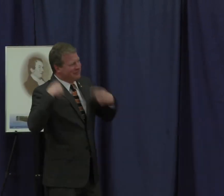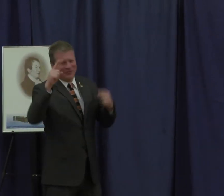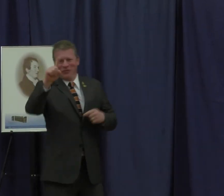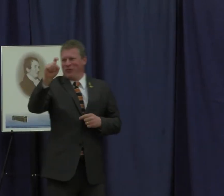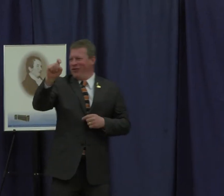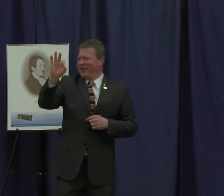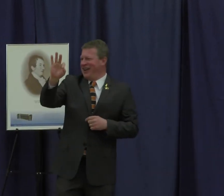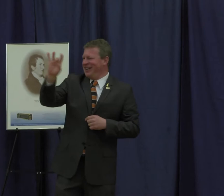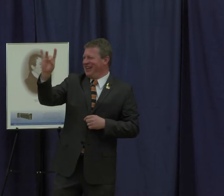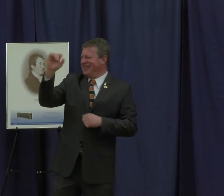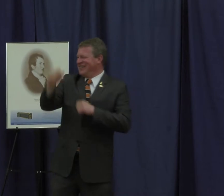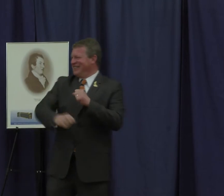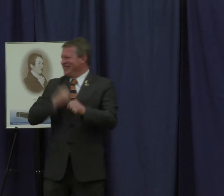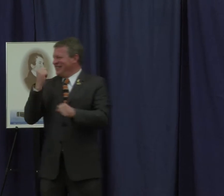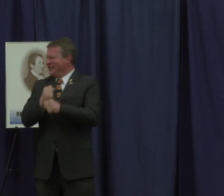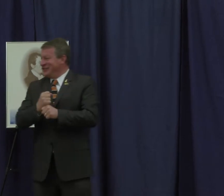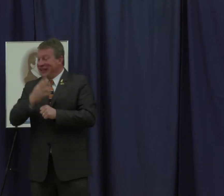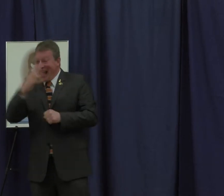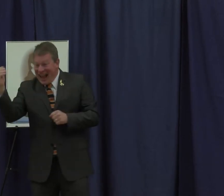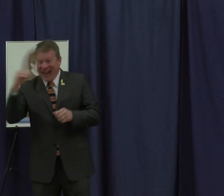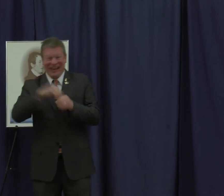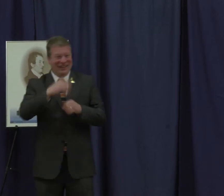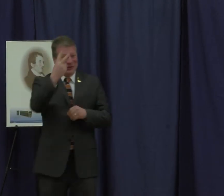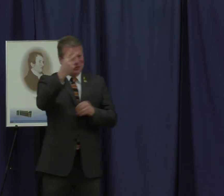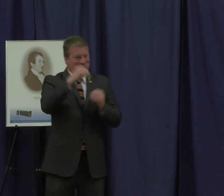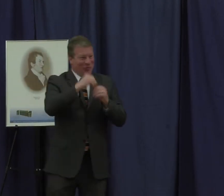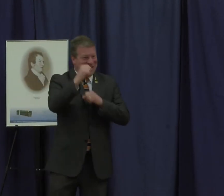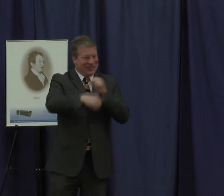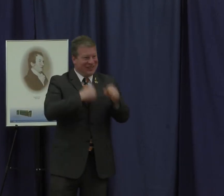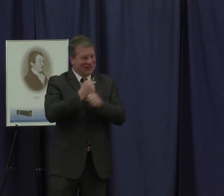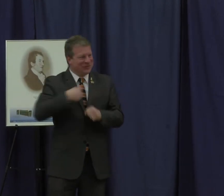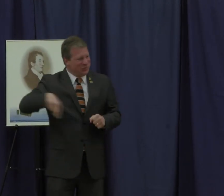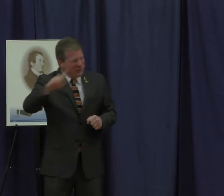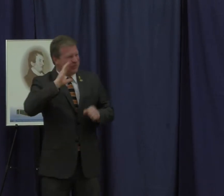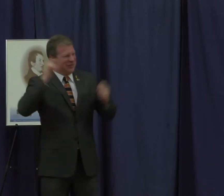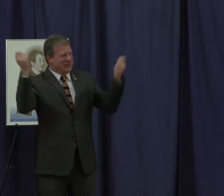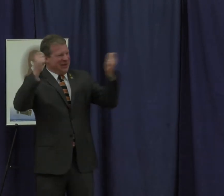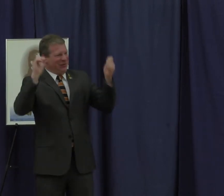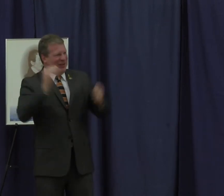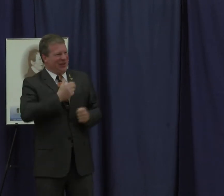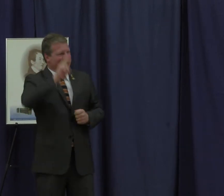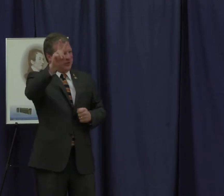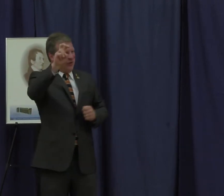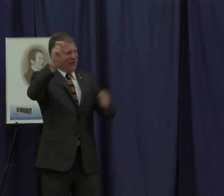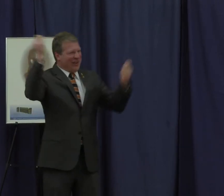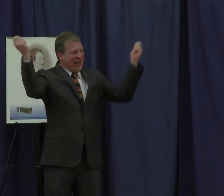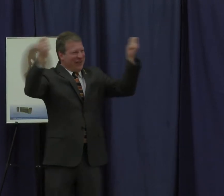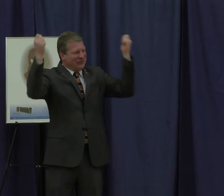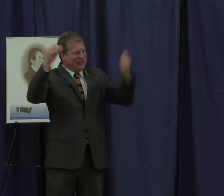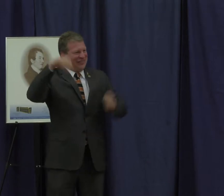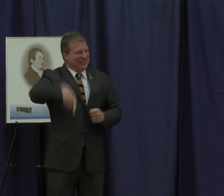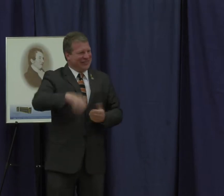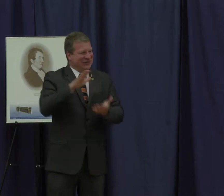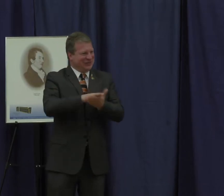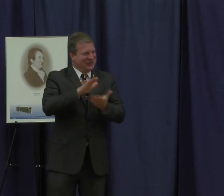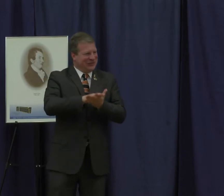It's hard to believe that the school has been in existence for 198 years, and in 2 years, we'll be celebrating our